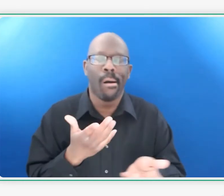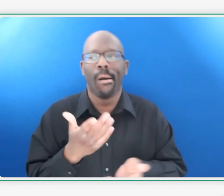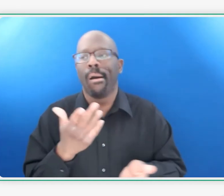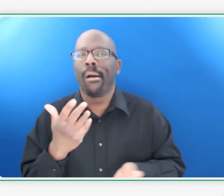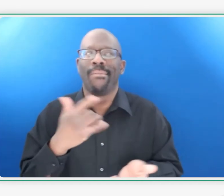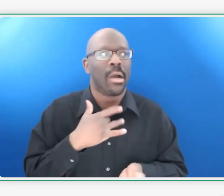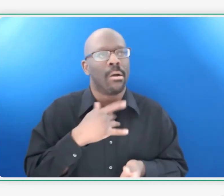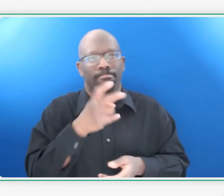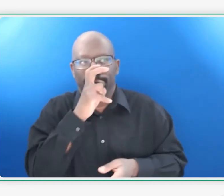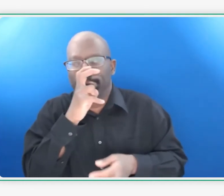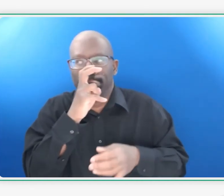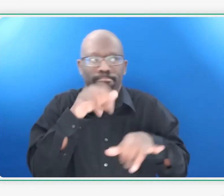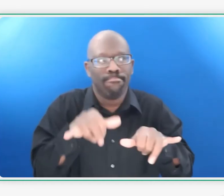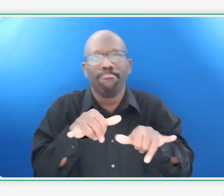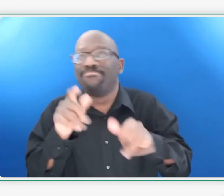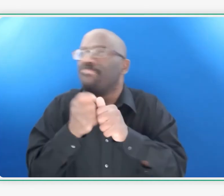flexibility.